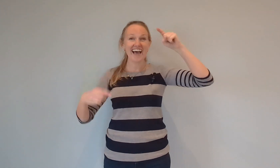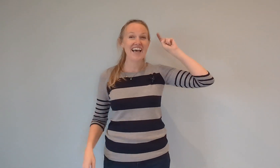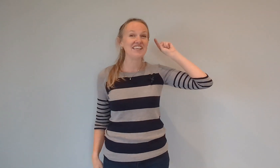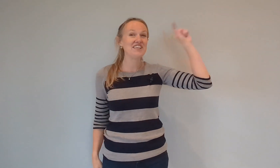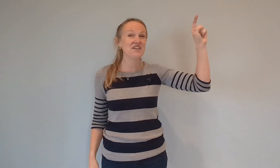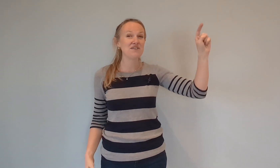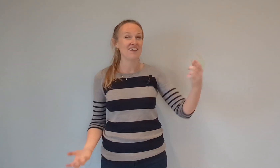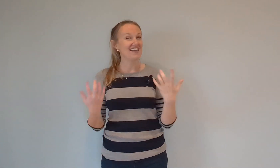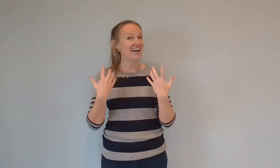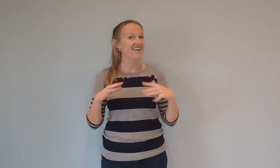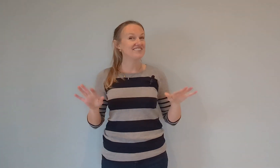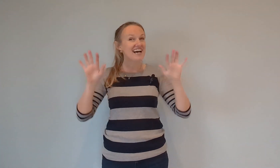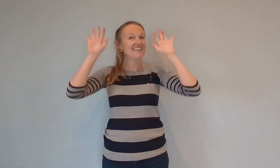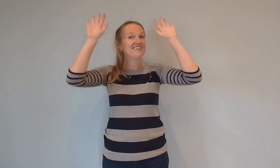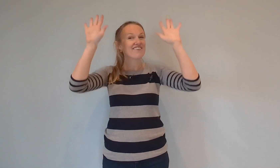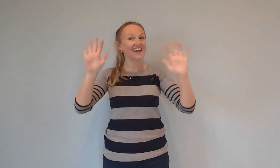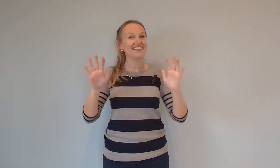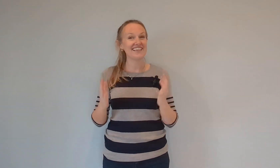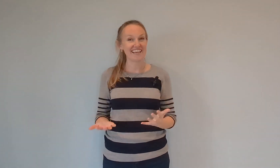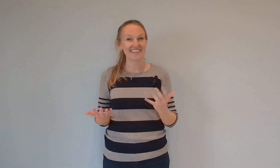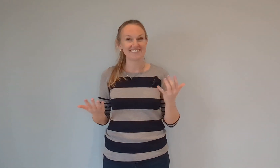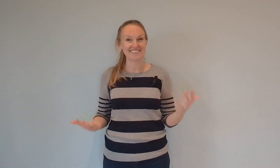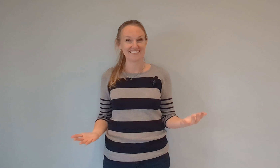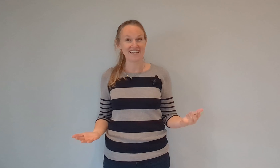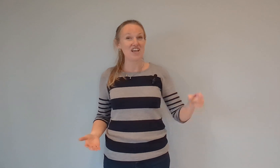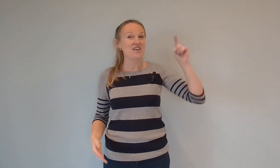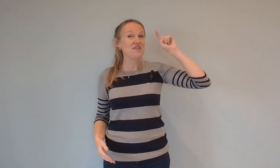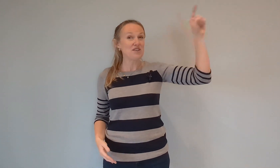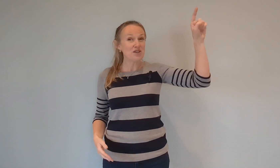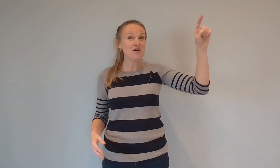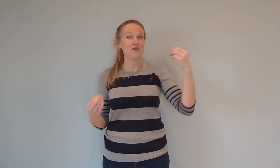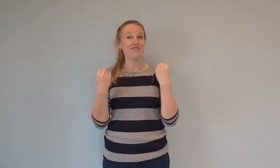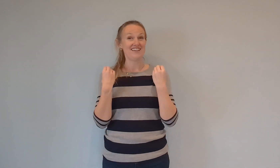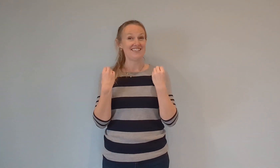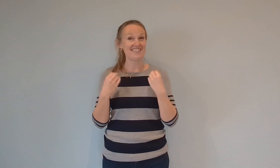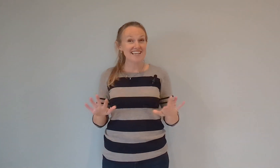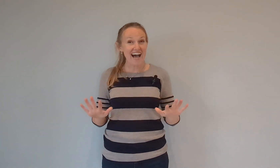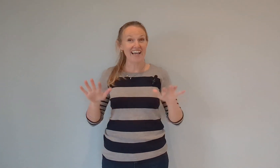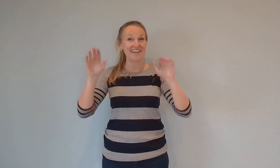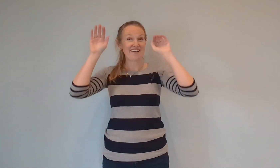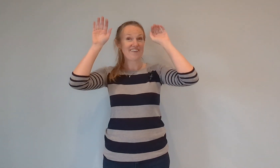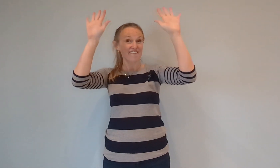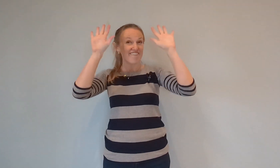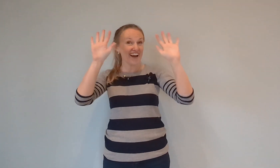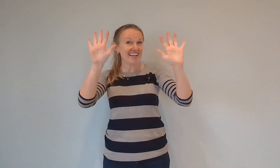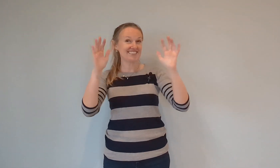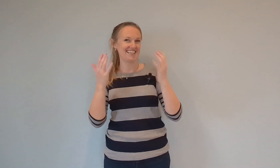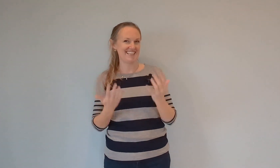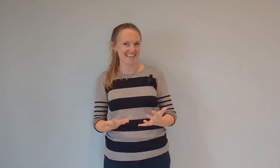Hallelujah, you have done great things. You've done great